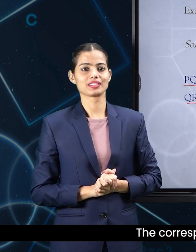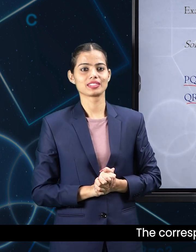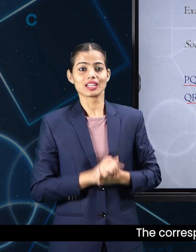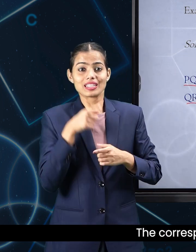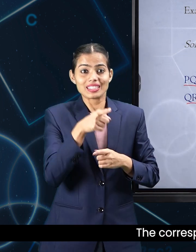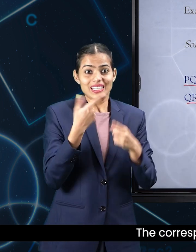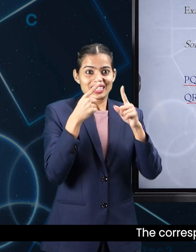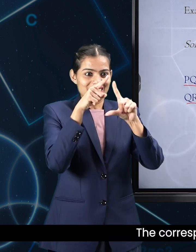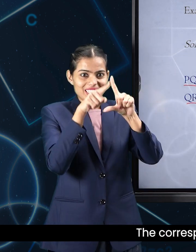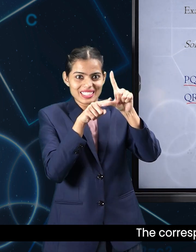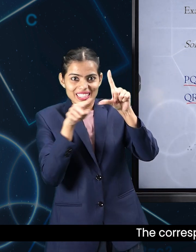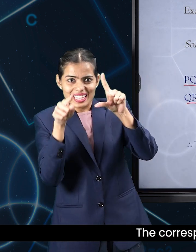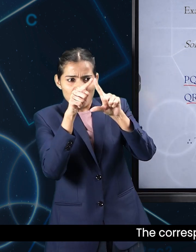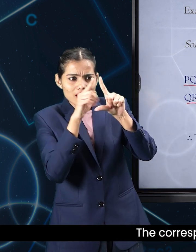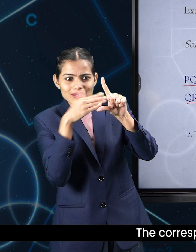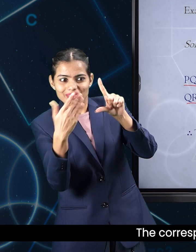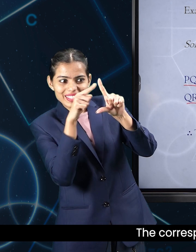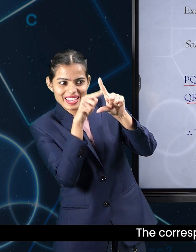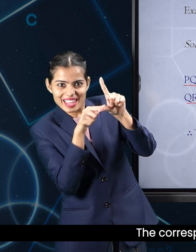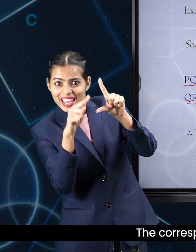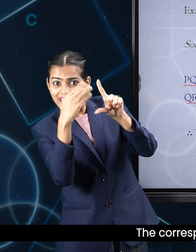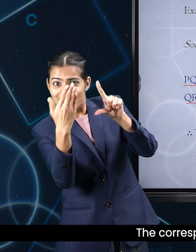The corresponding sides are not proportional.